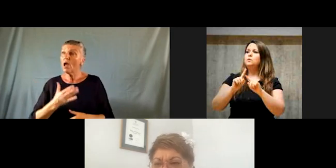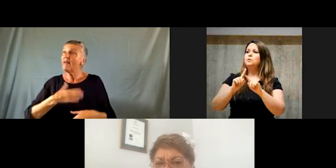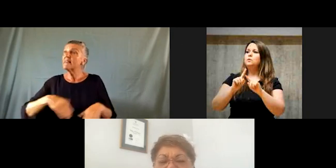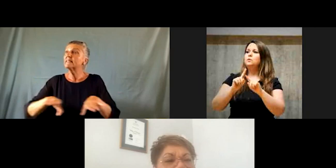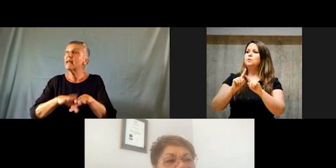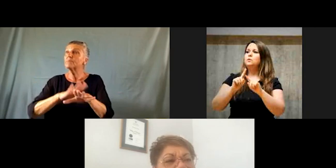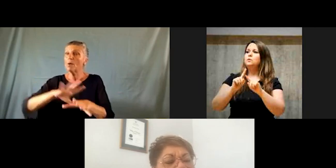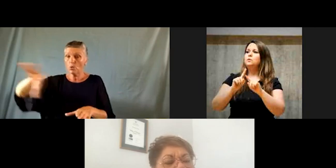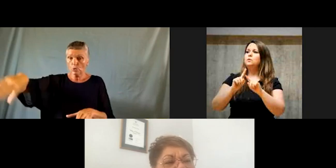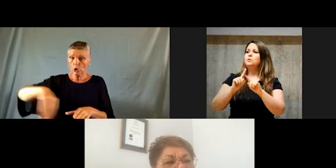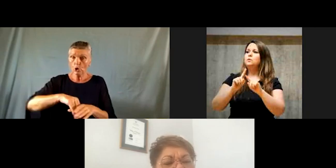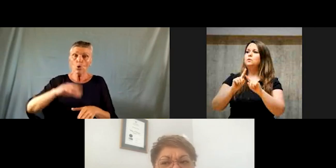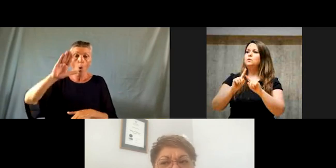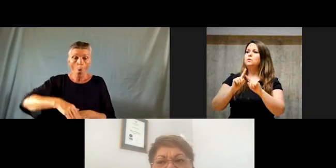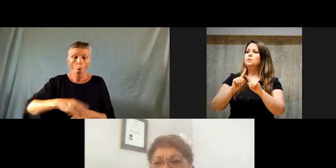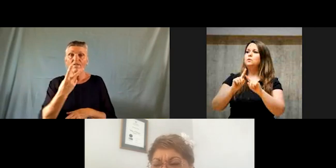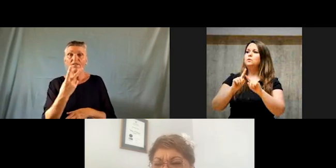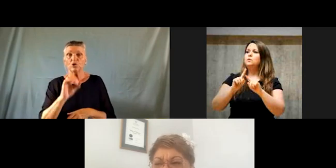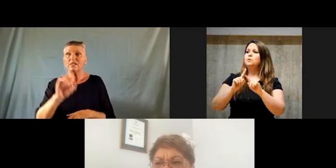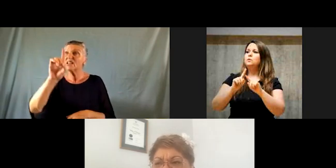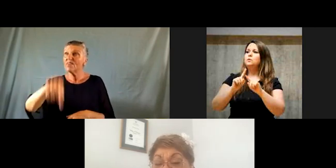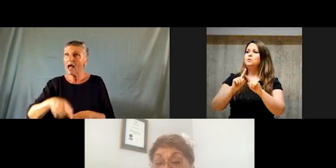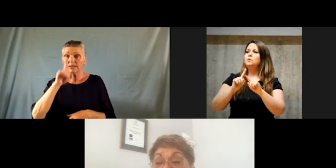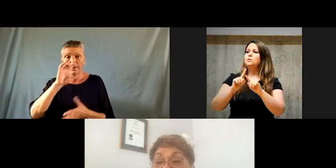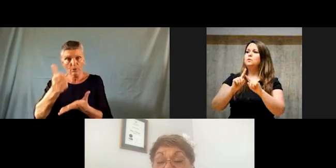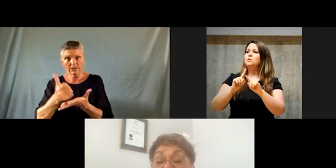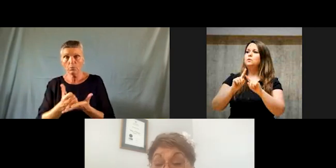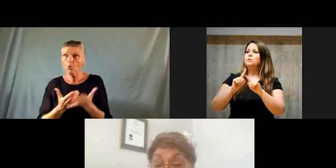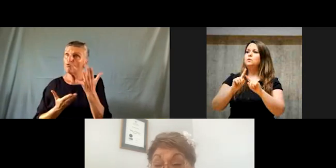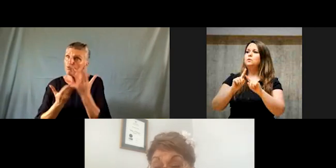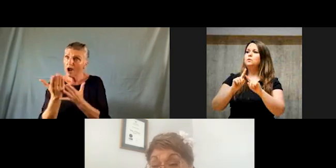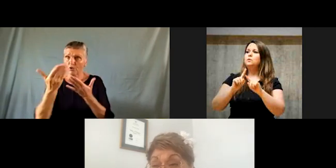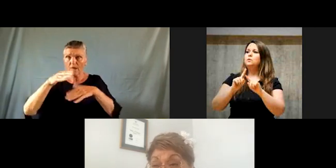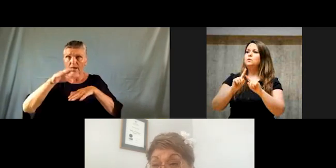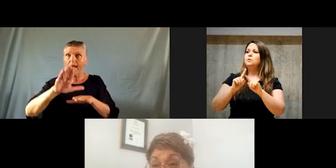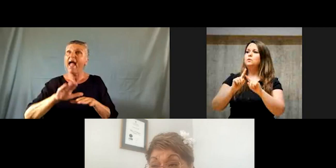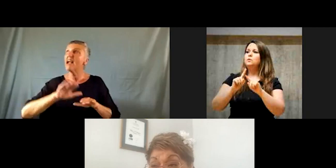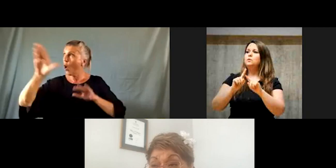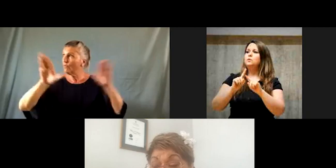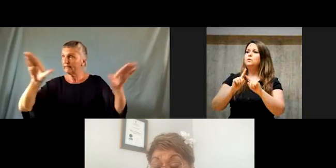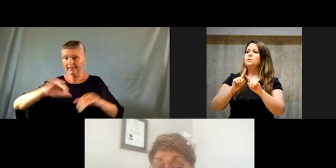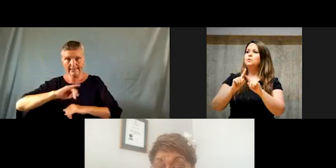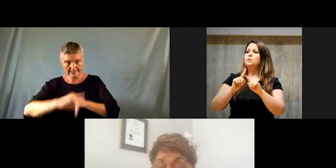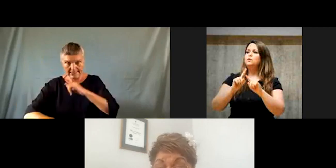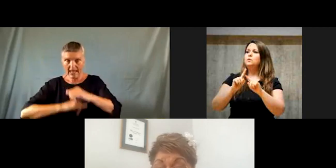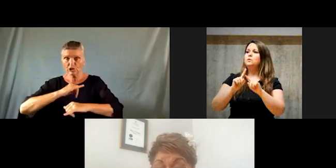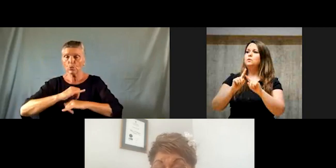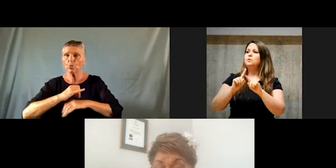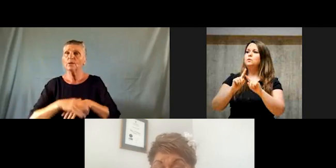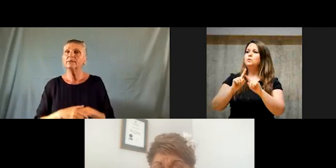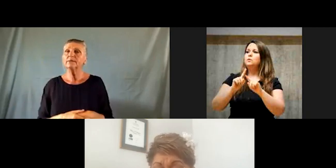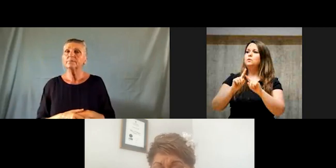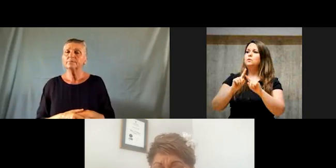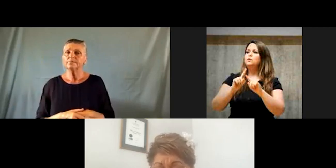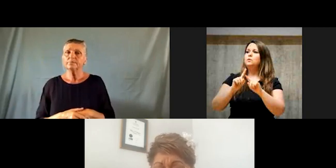our 20,000 supporters throughout Aotearoa and internationally, I must say, and